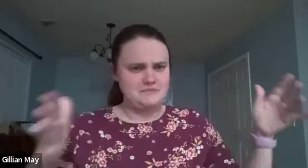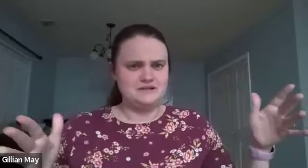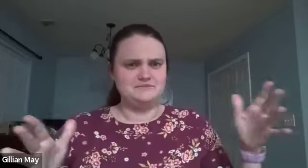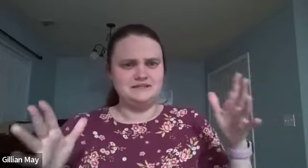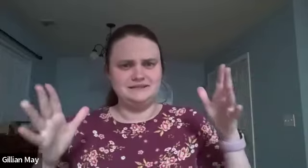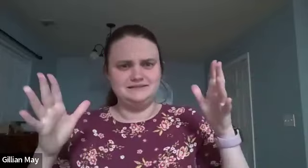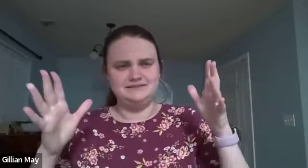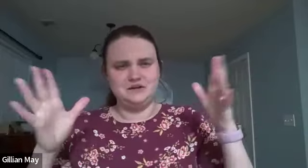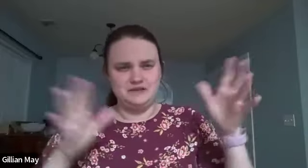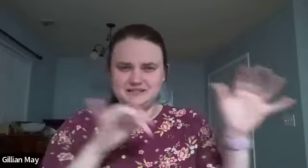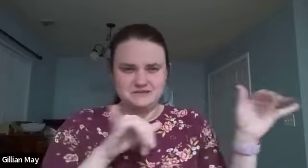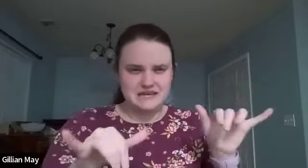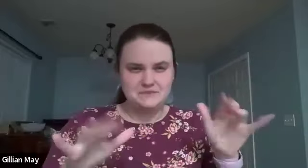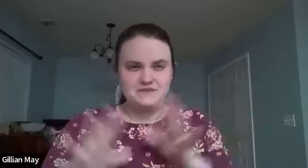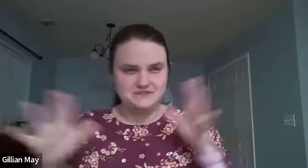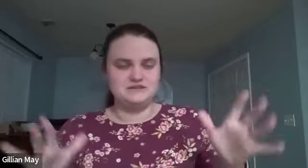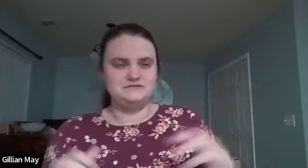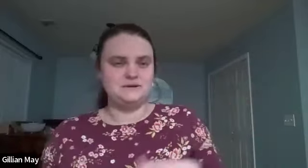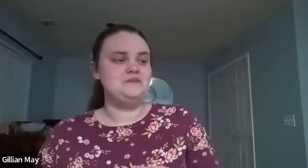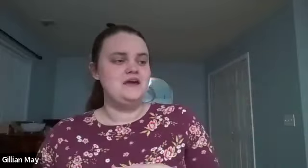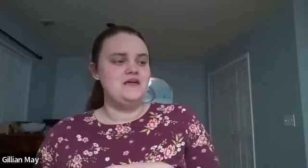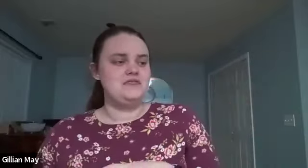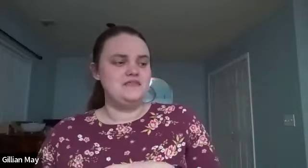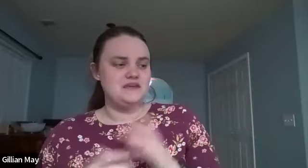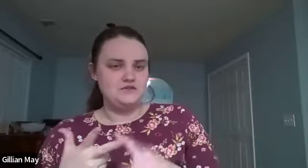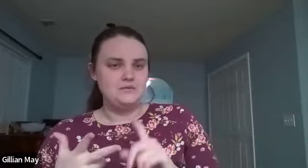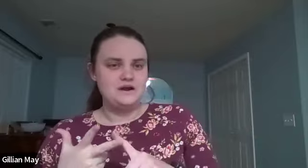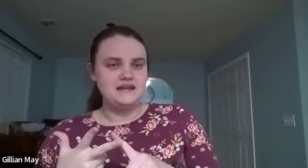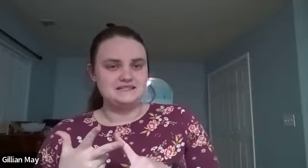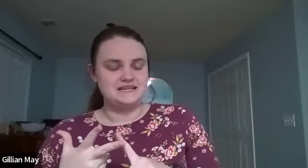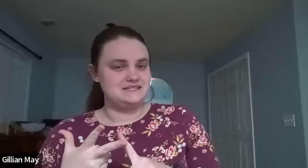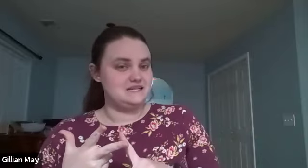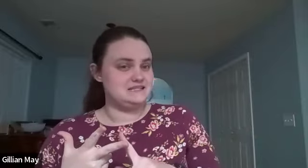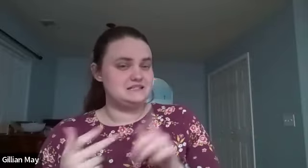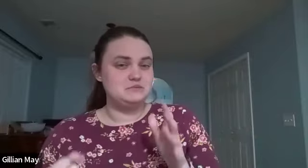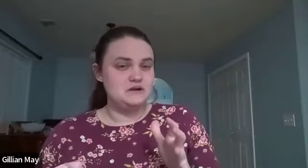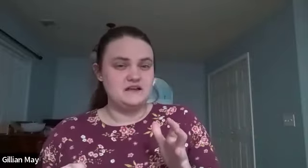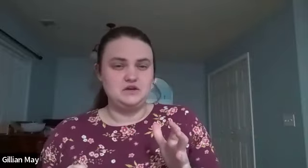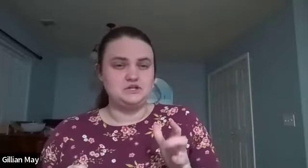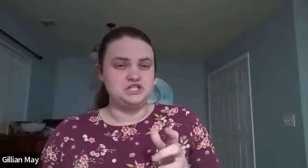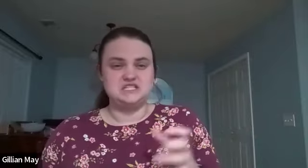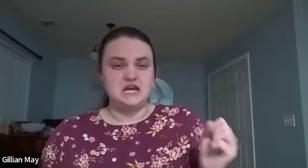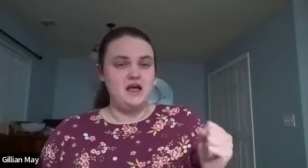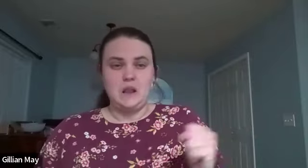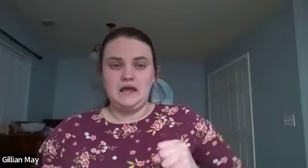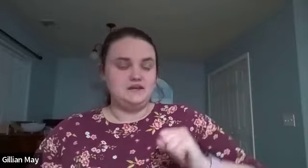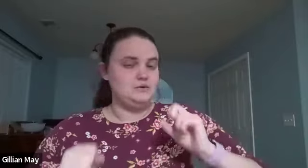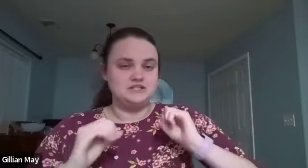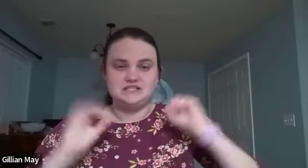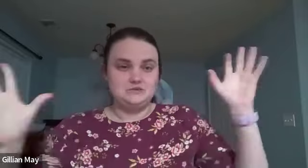ones, but they're like still the same. These are different. Then the other one is, like I said, is exploding, like you are just losing